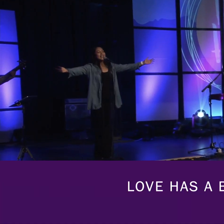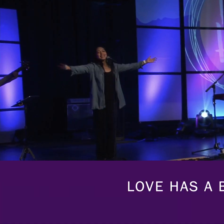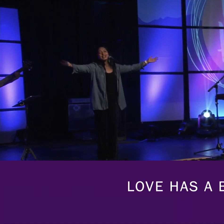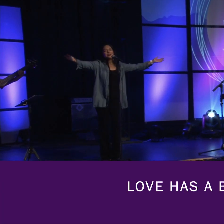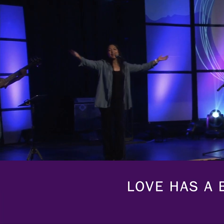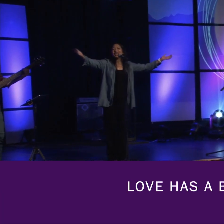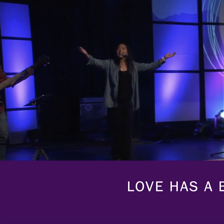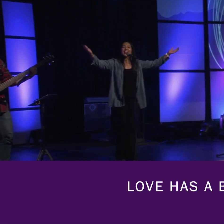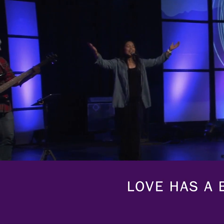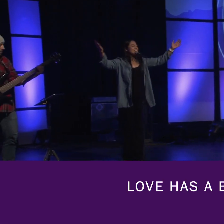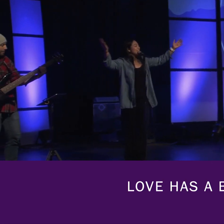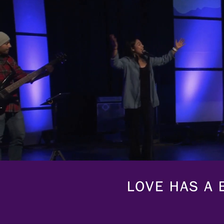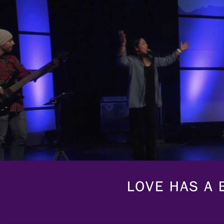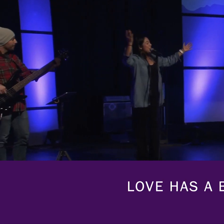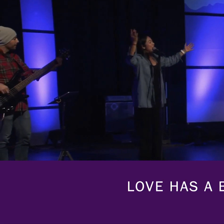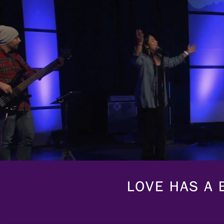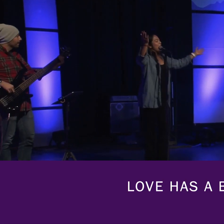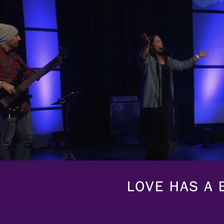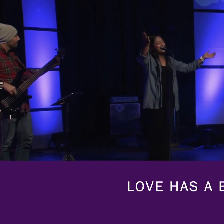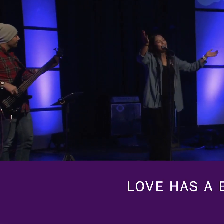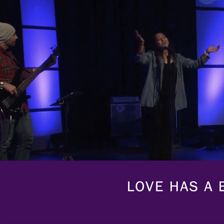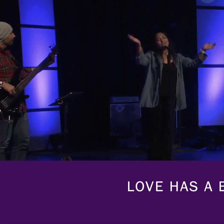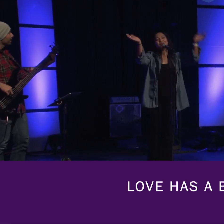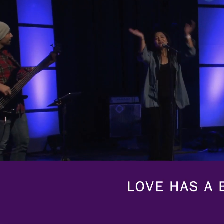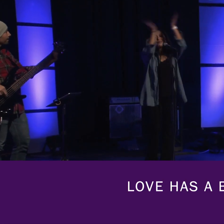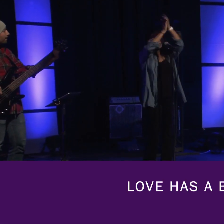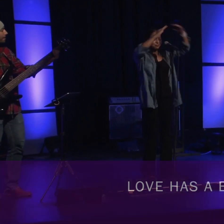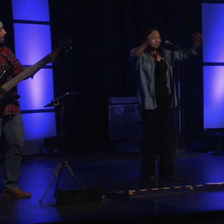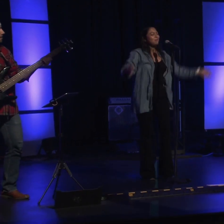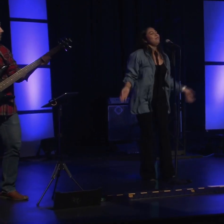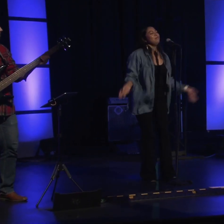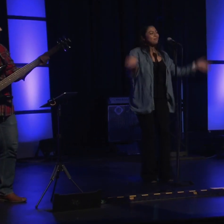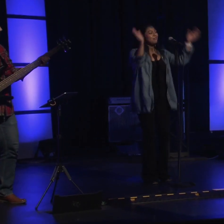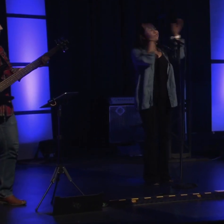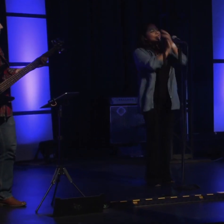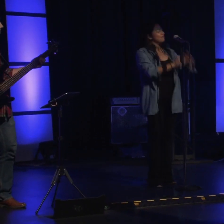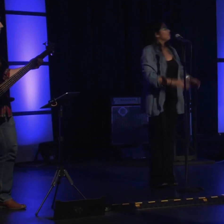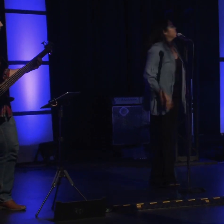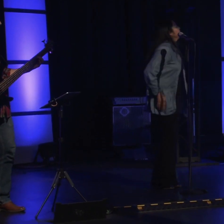Love has a bigger table.